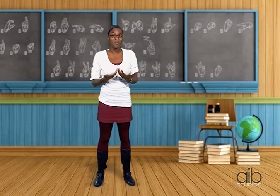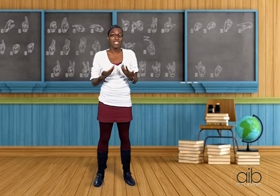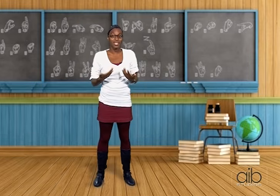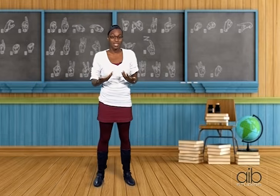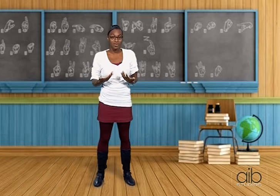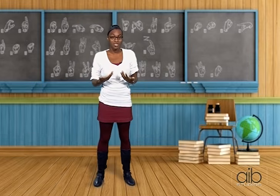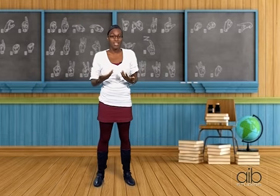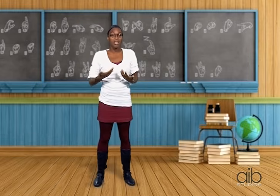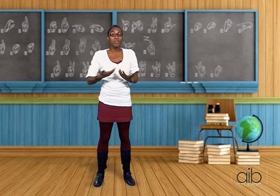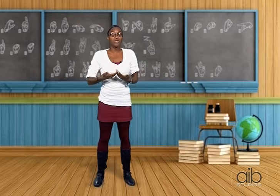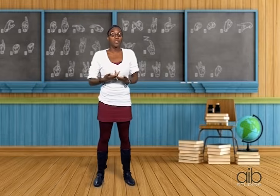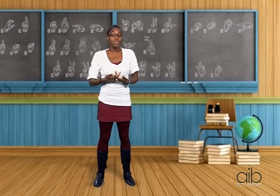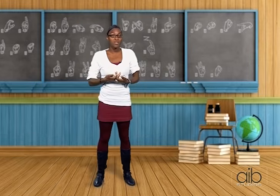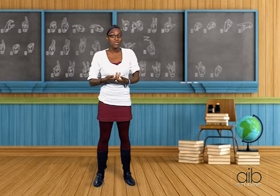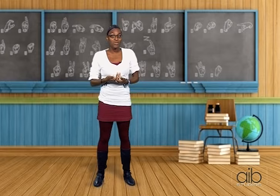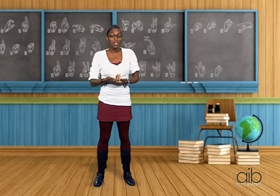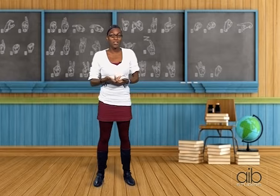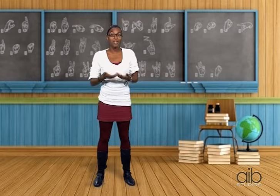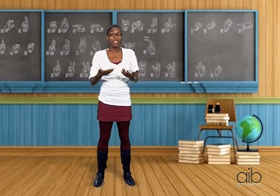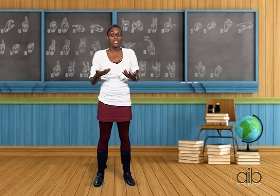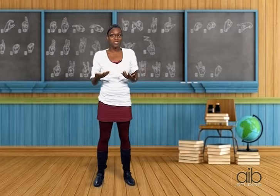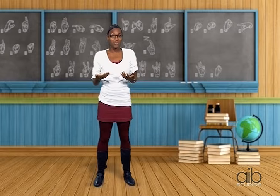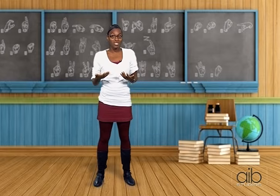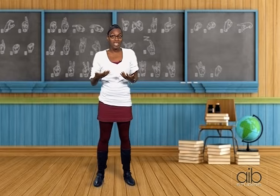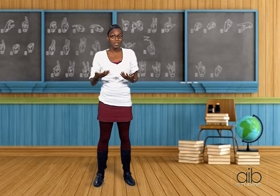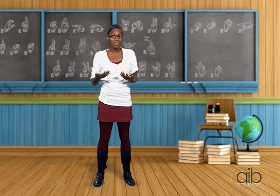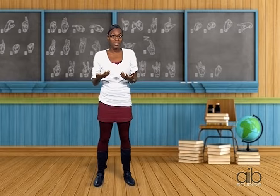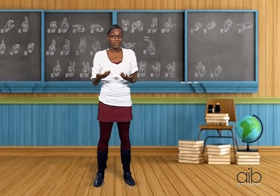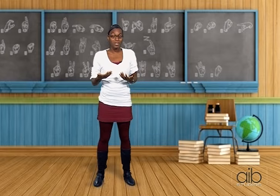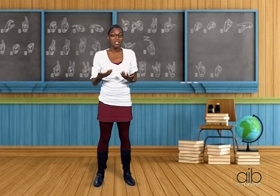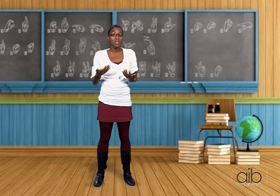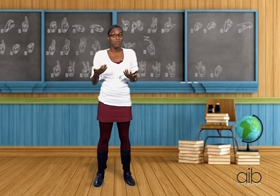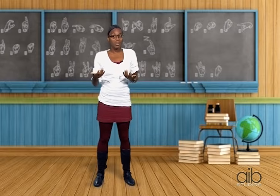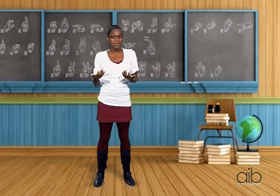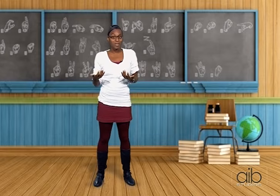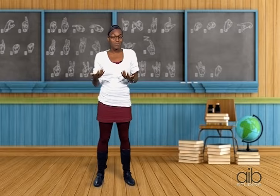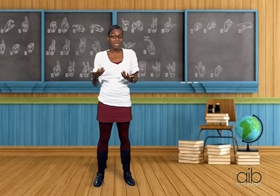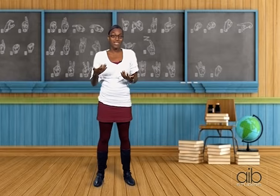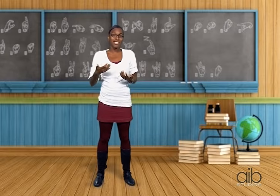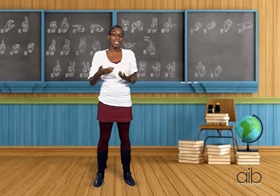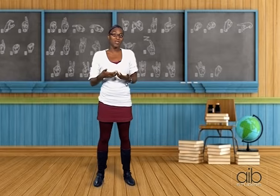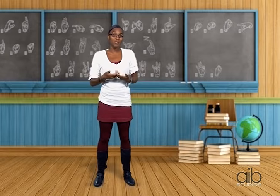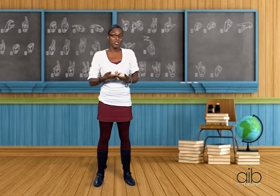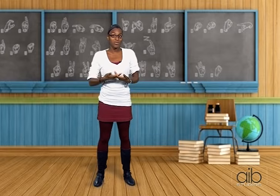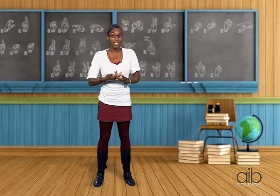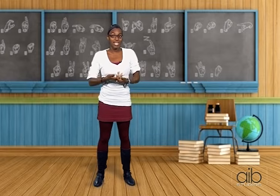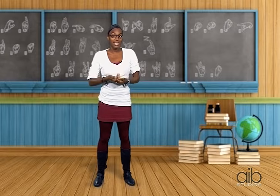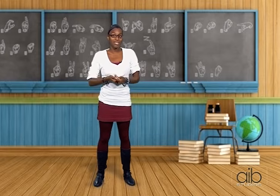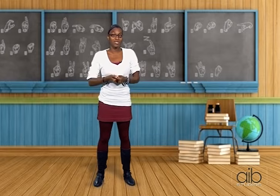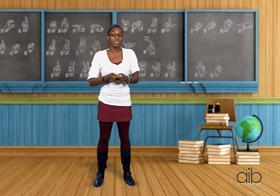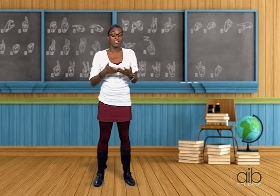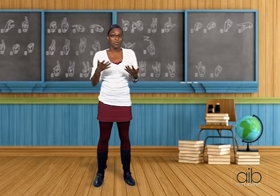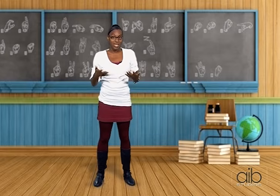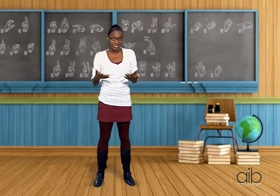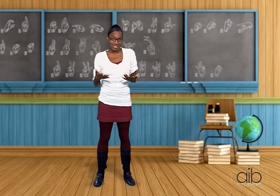sign language. For those of you that are new to Signing with Lampra, welcome and thank you for tuning in to this great